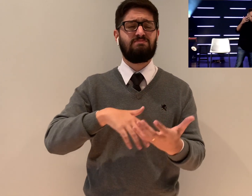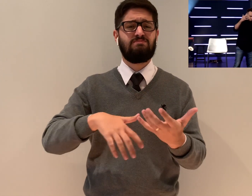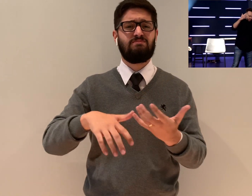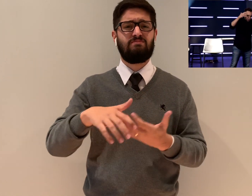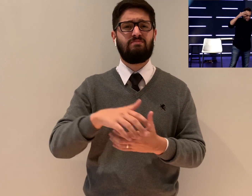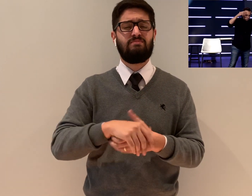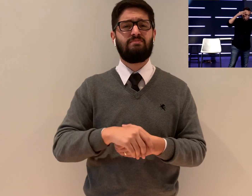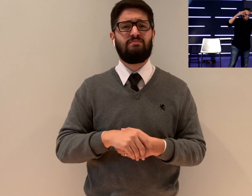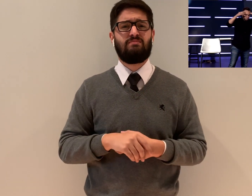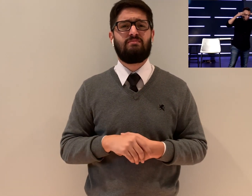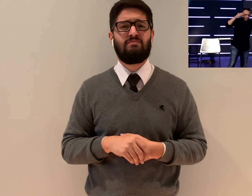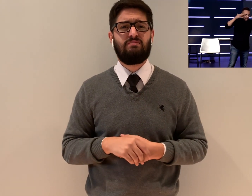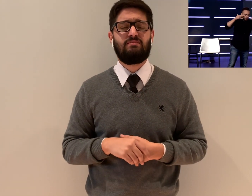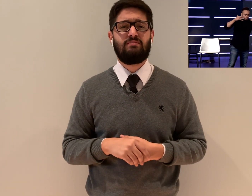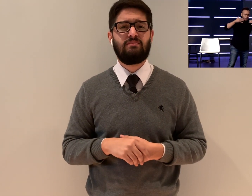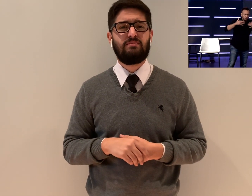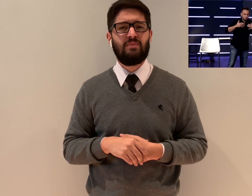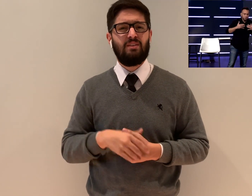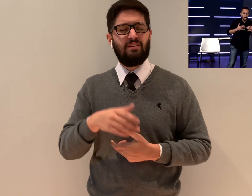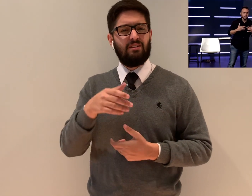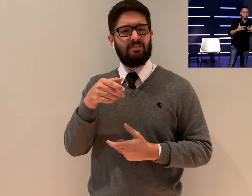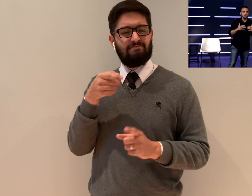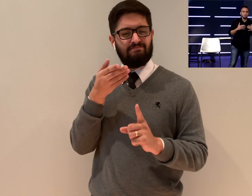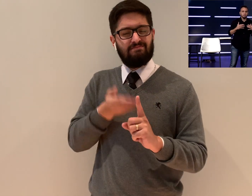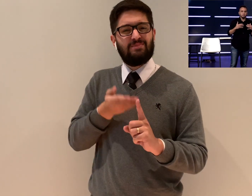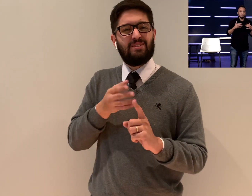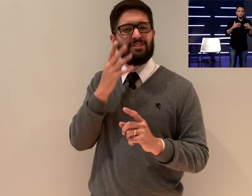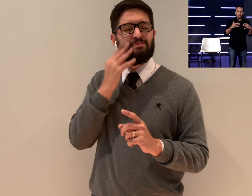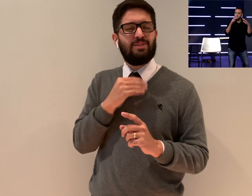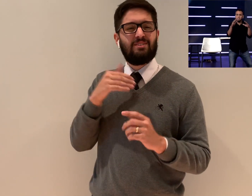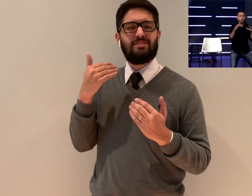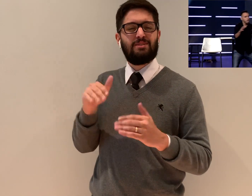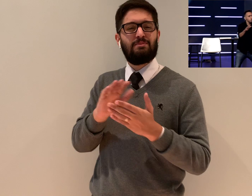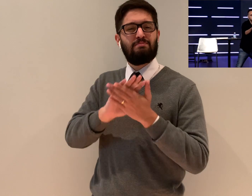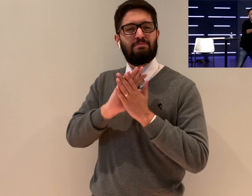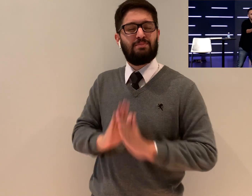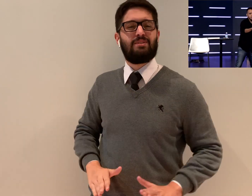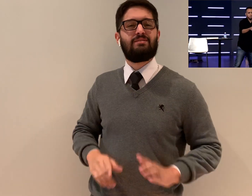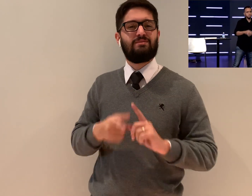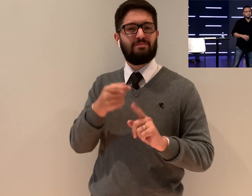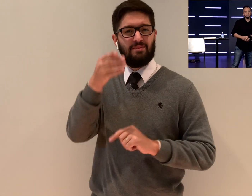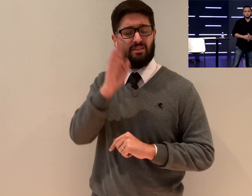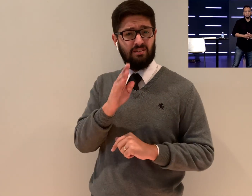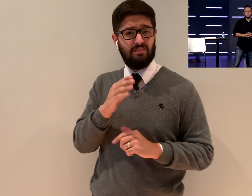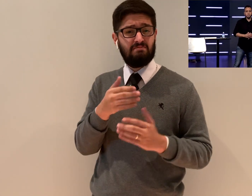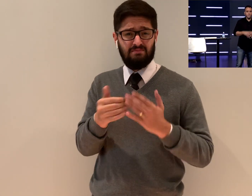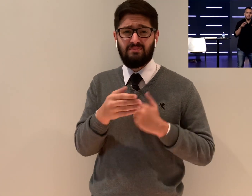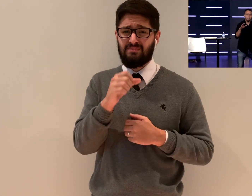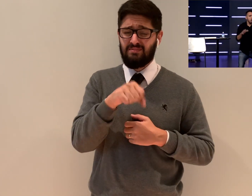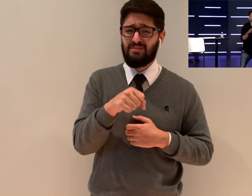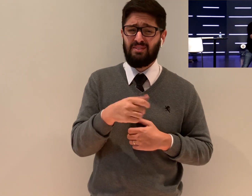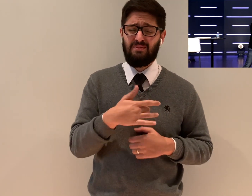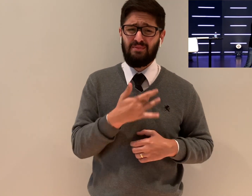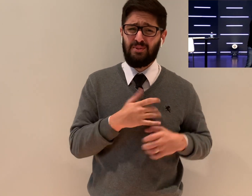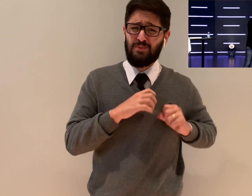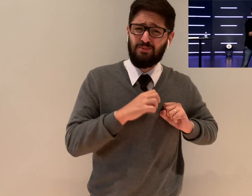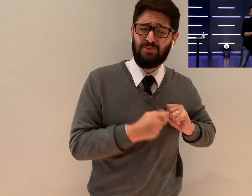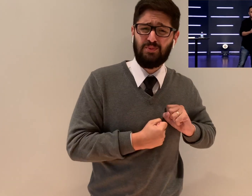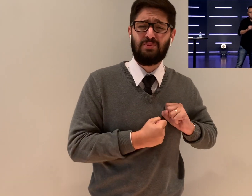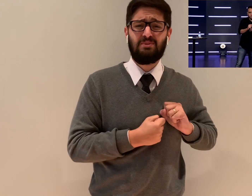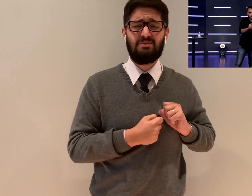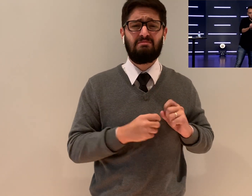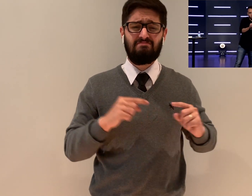he experienced the supernatural peace of God. And even though he was hurting, even though he was in